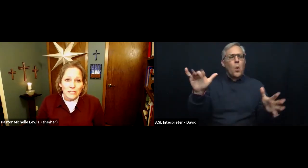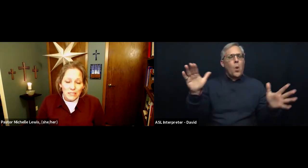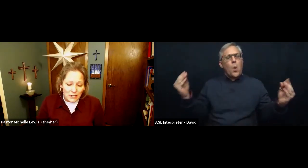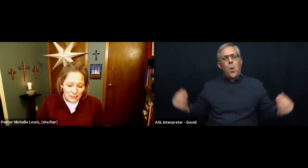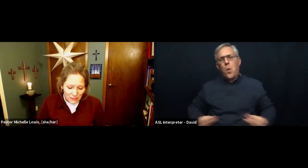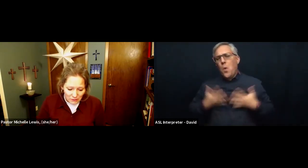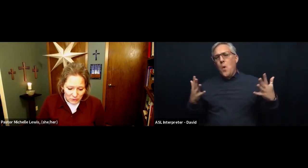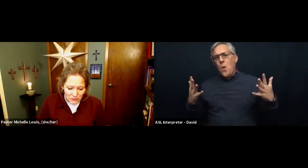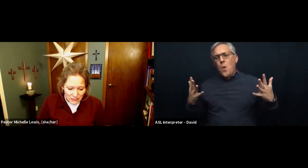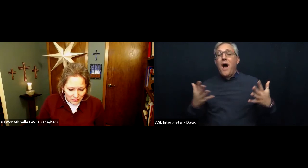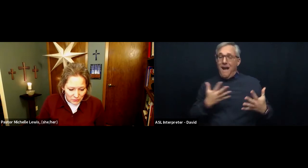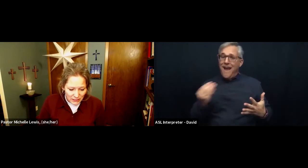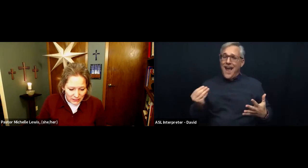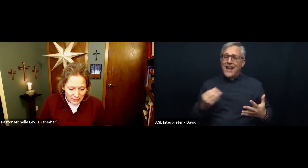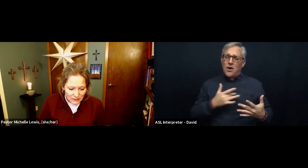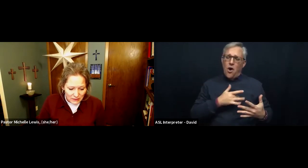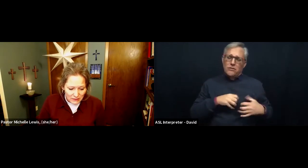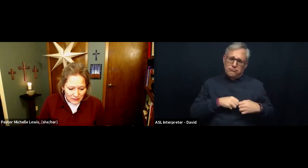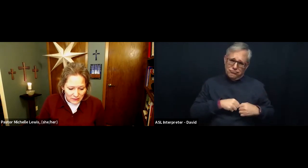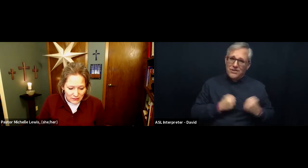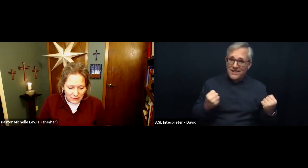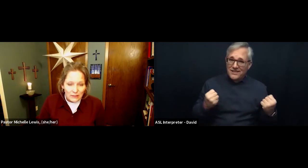Together, we take time to celebrate